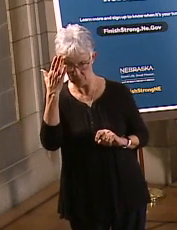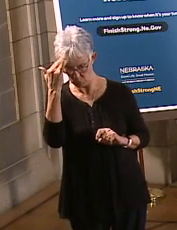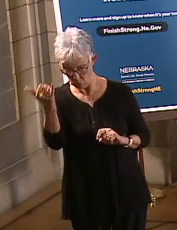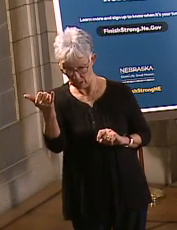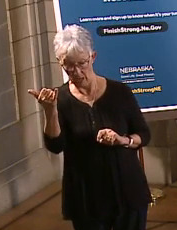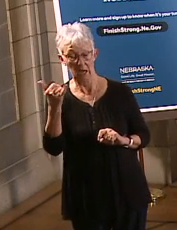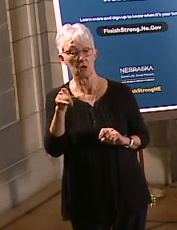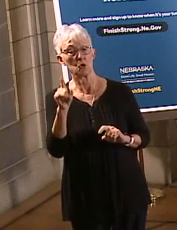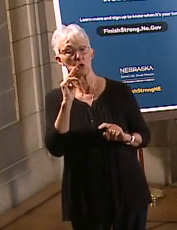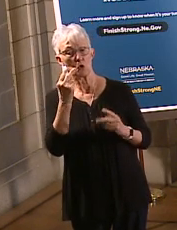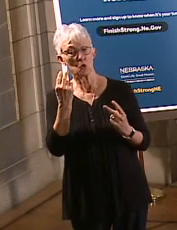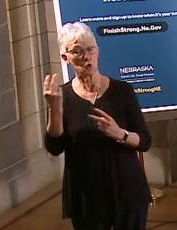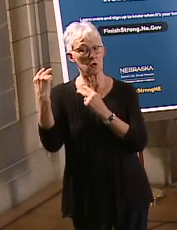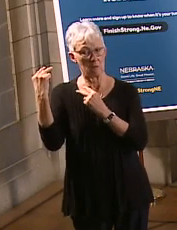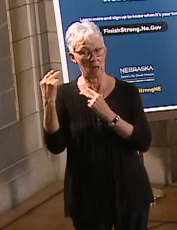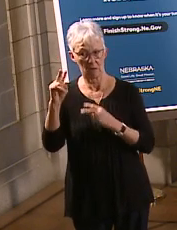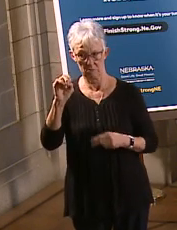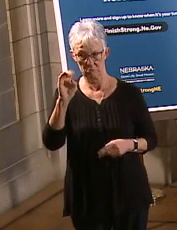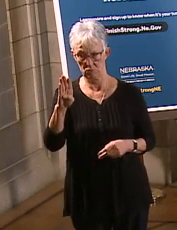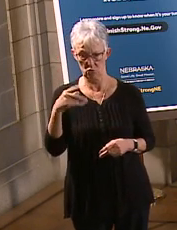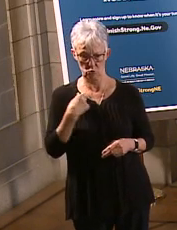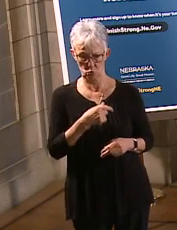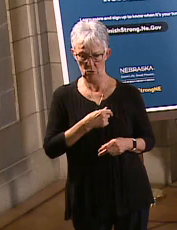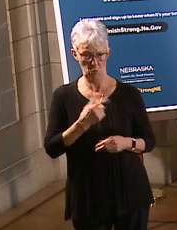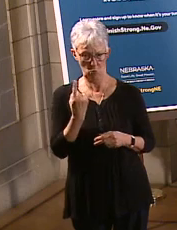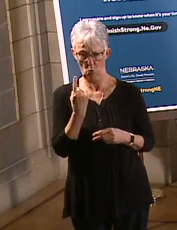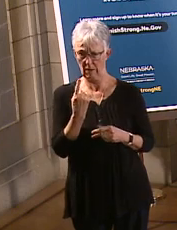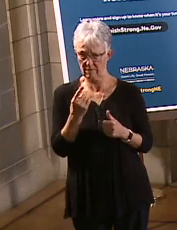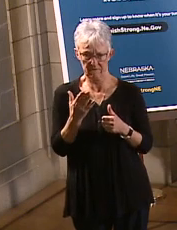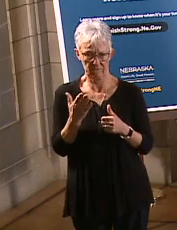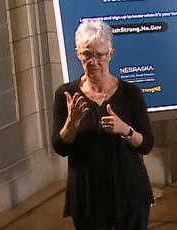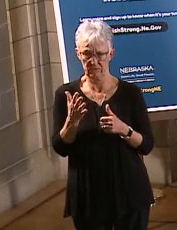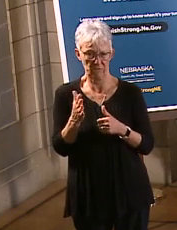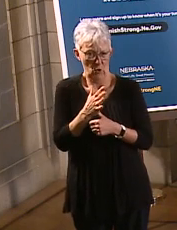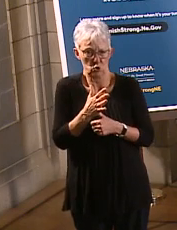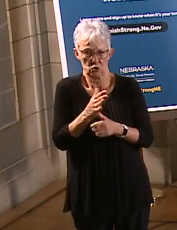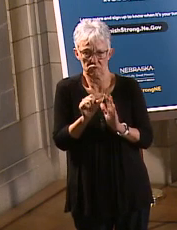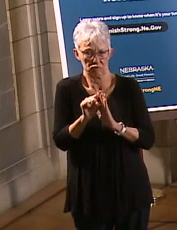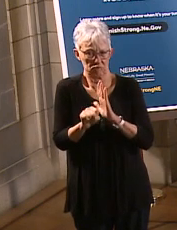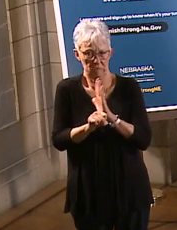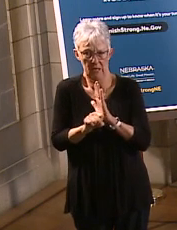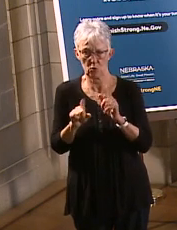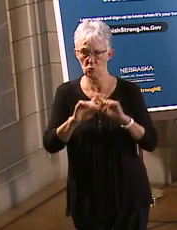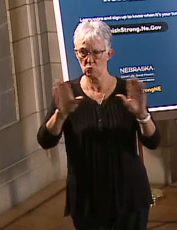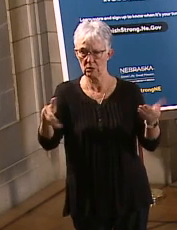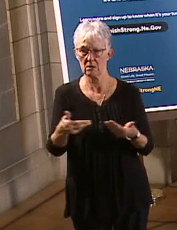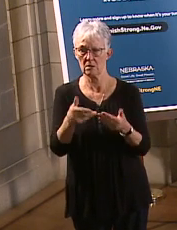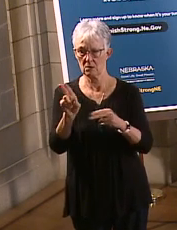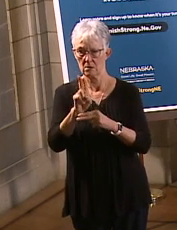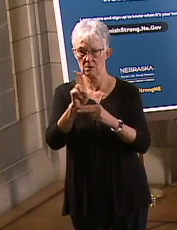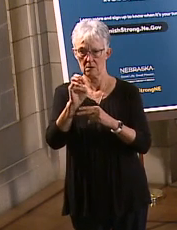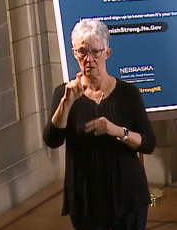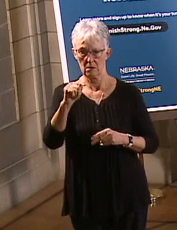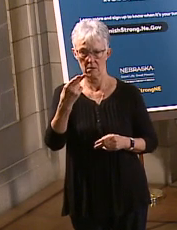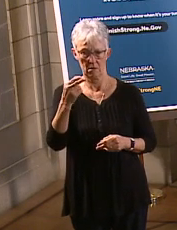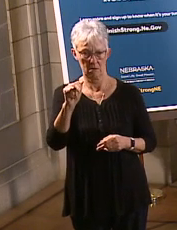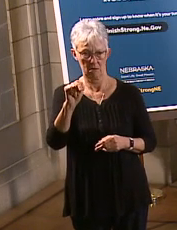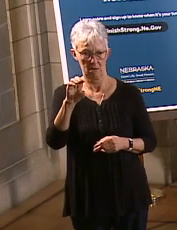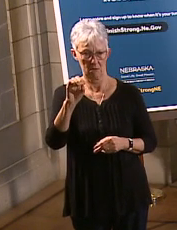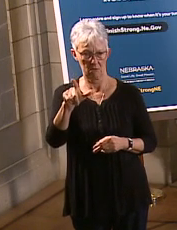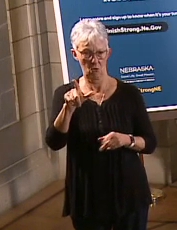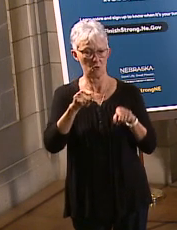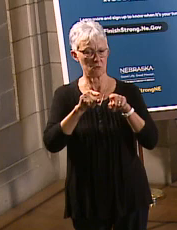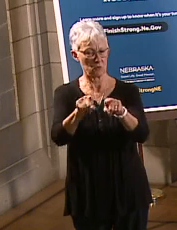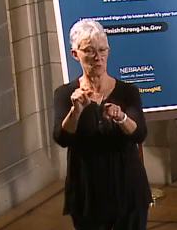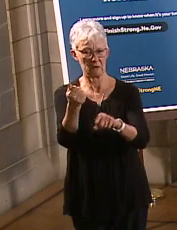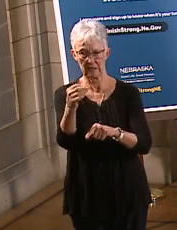at how Nebraska was a leader in introducing the ethanol industry to the world, essentially, back in the 1970s, we did